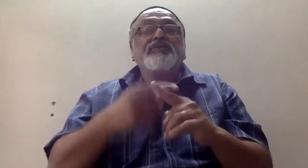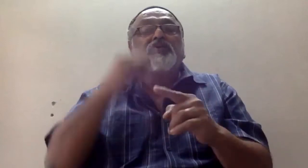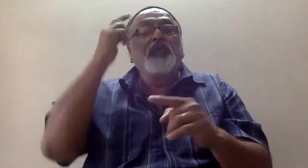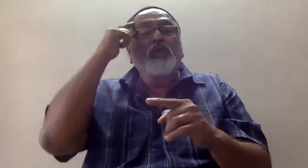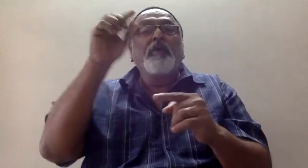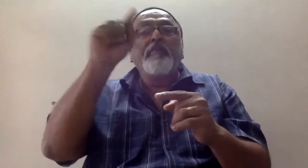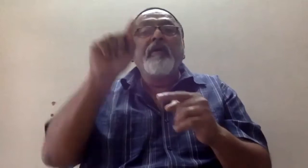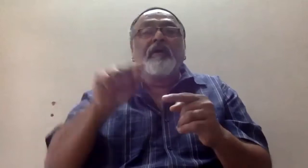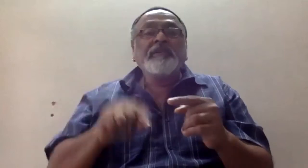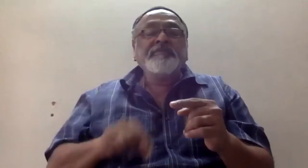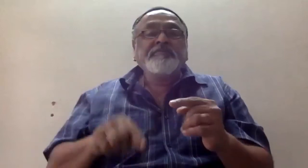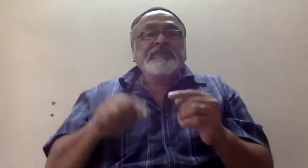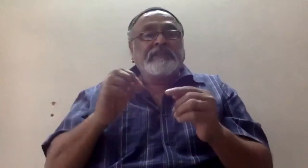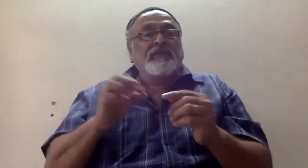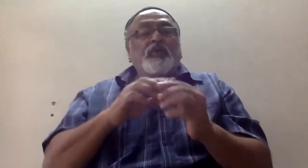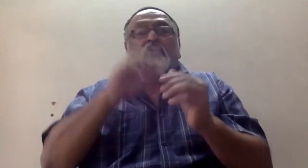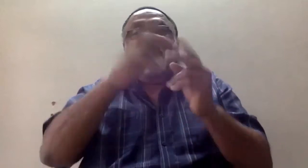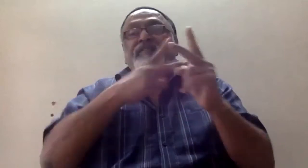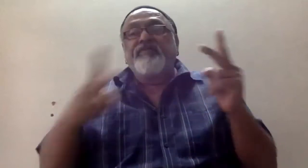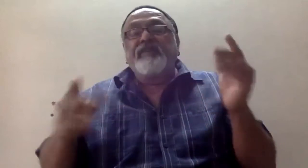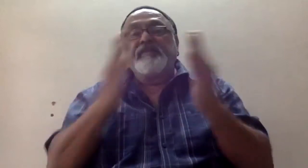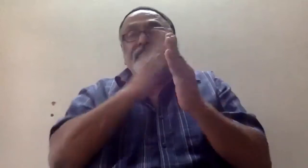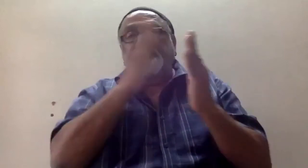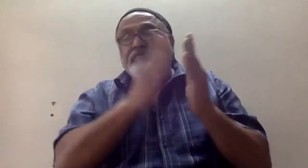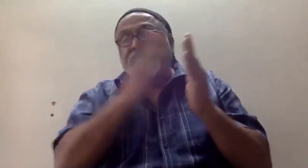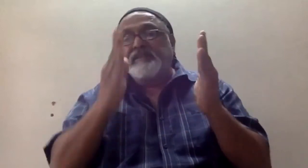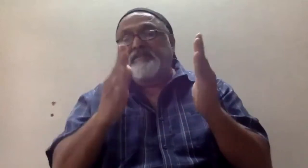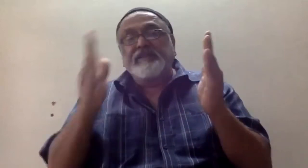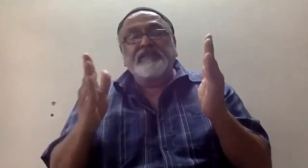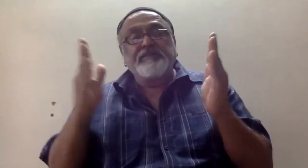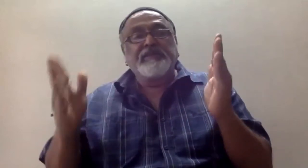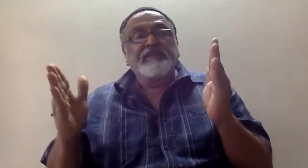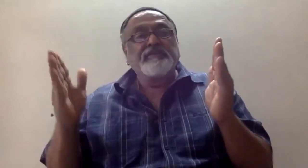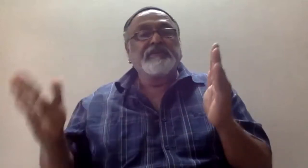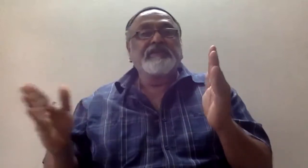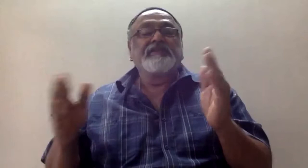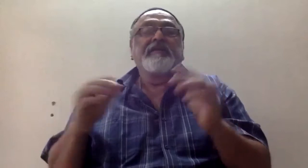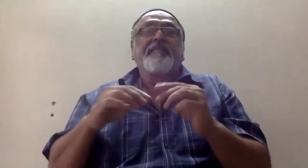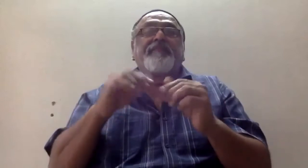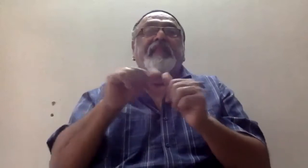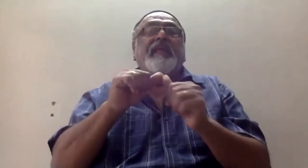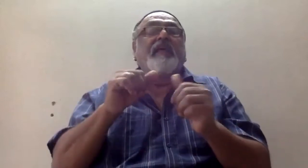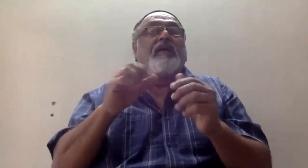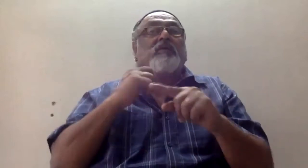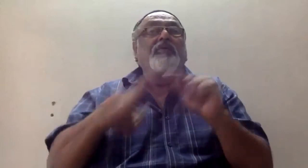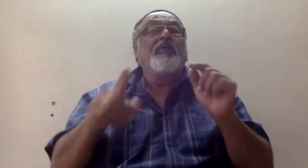For example, you will be able to go to certain applications, you will be able to go to main petition, you'll be able to go to annexures. But what is written in the